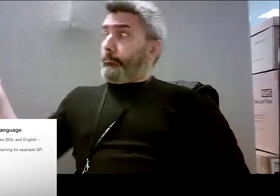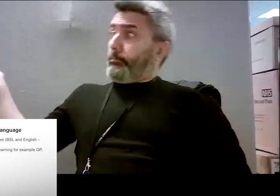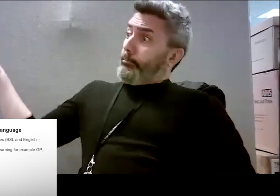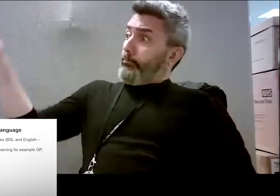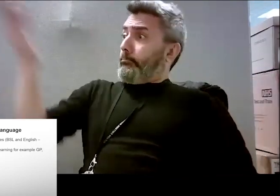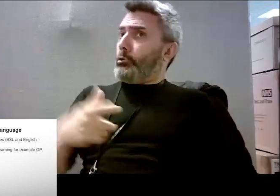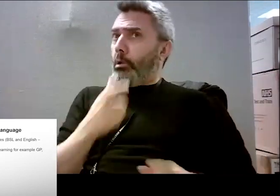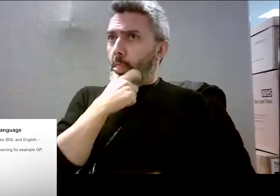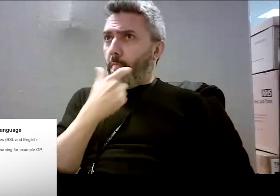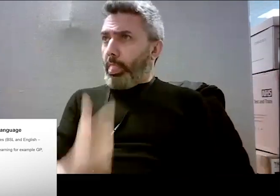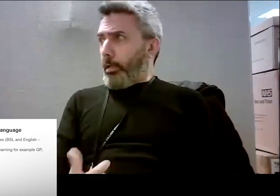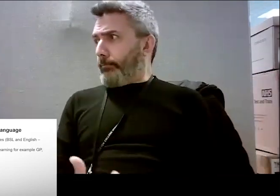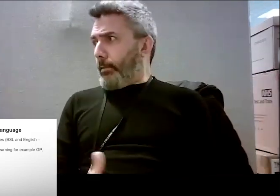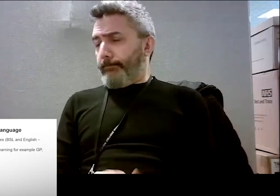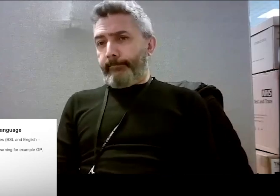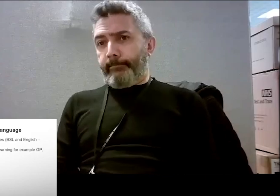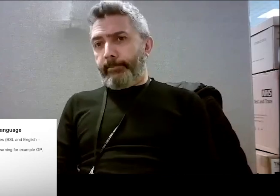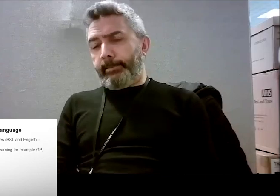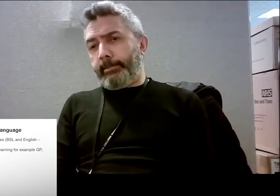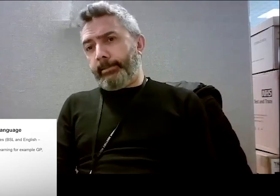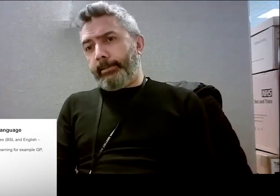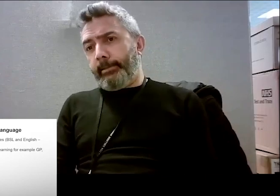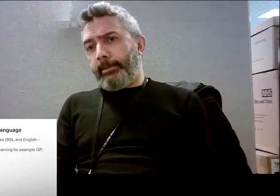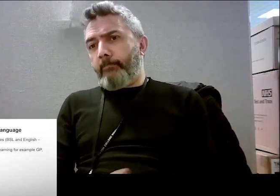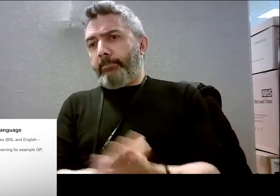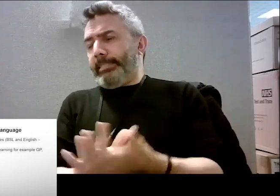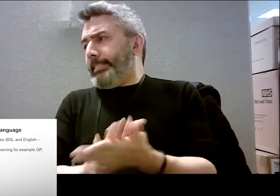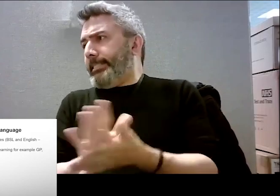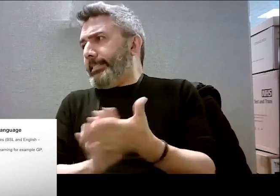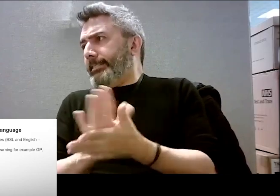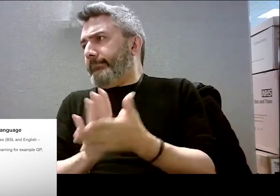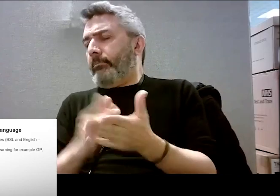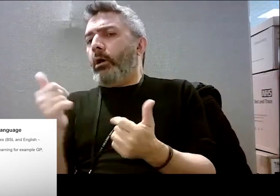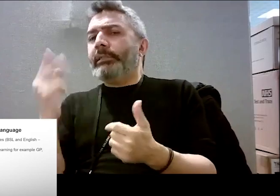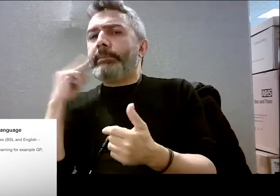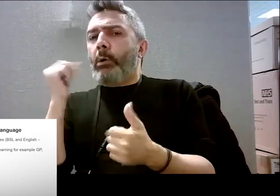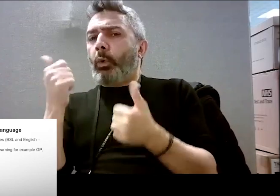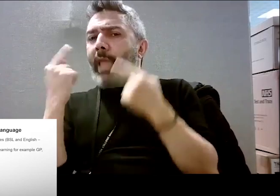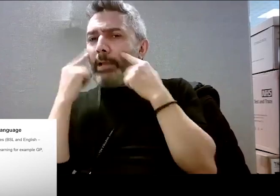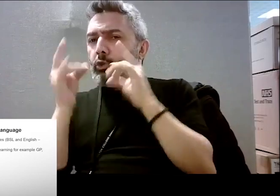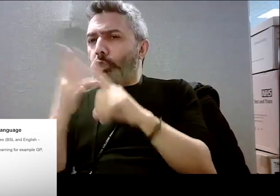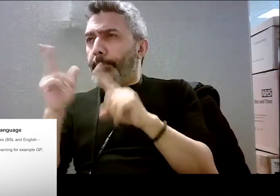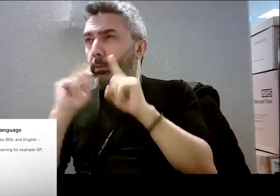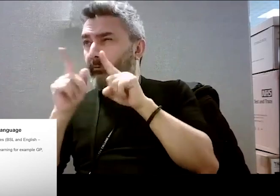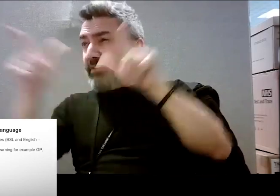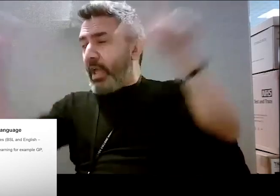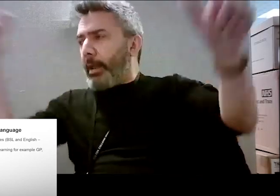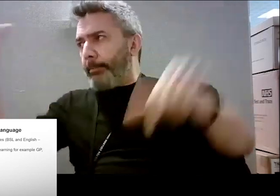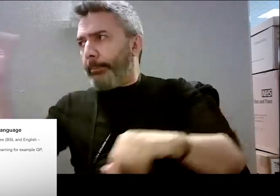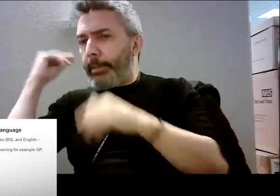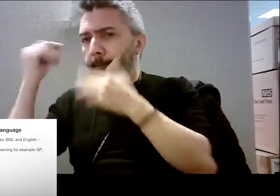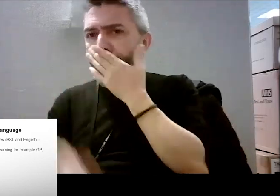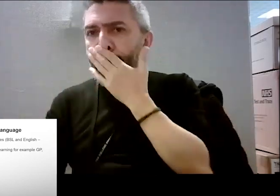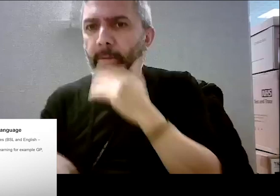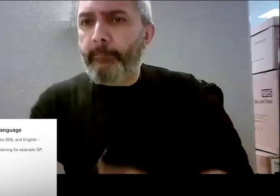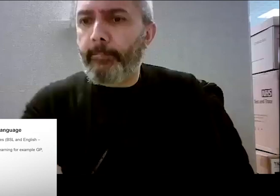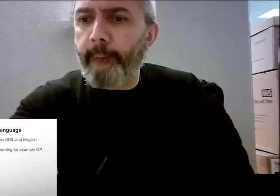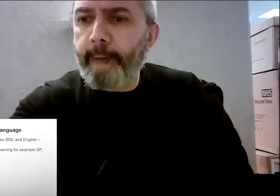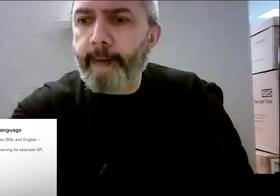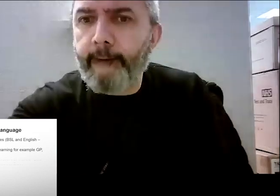you. And then all of a sudden the ambulance came past, and she was quite shocked. But I think we need to, because obviously we can't